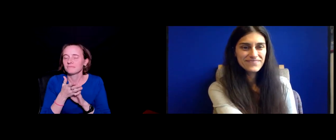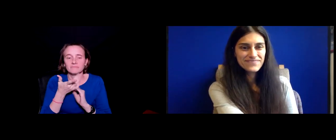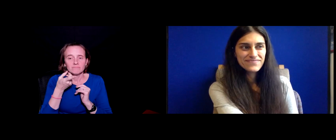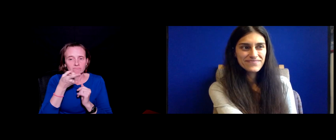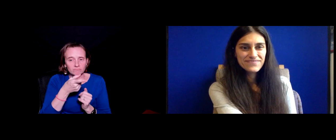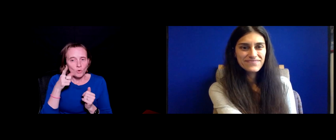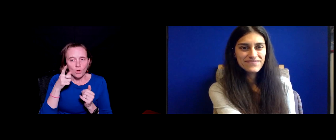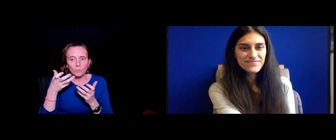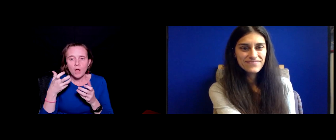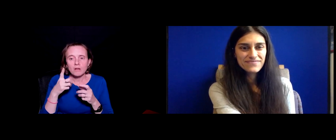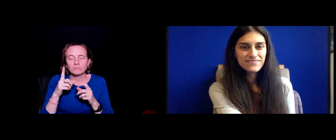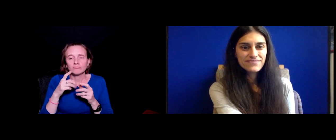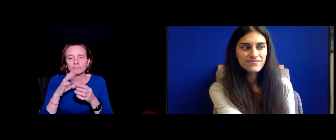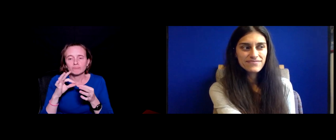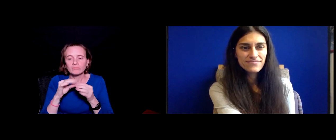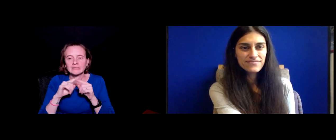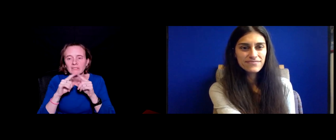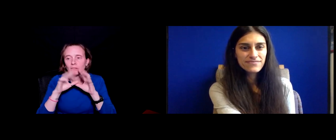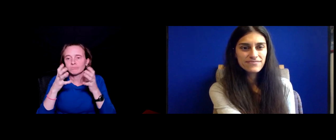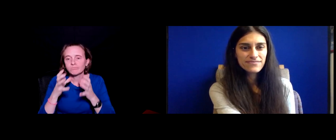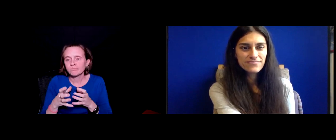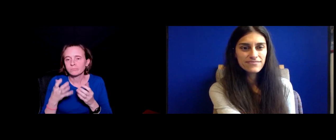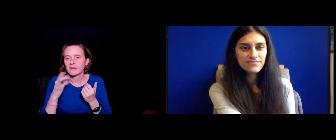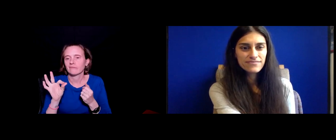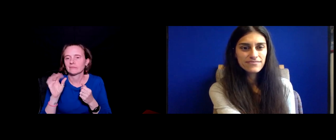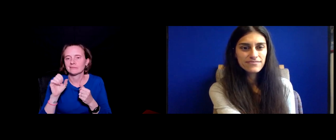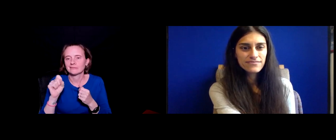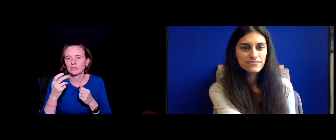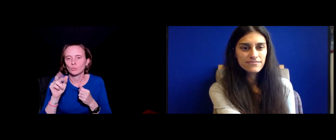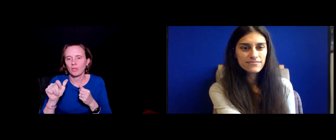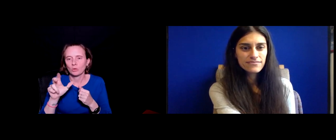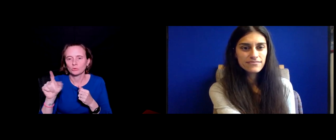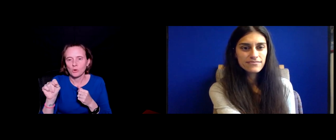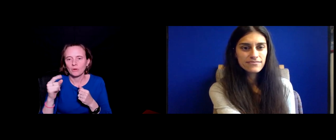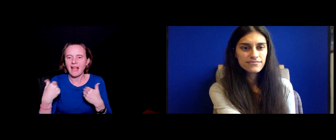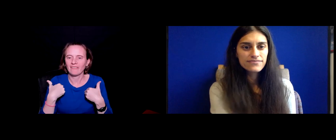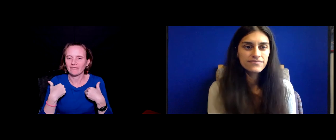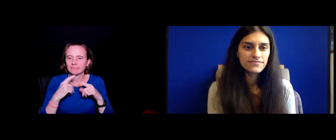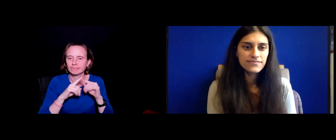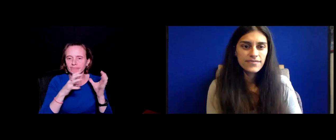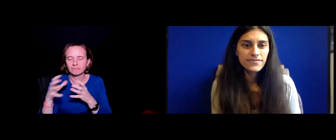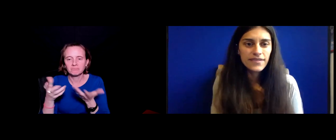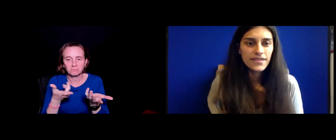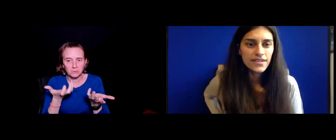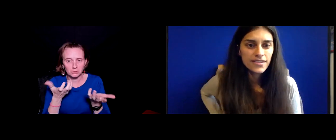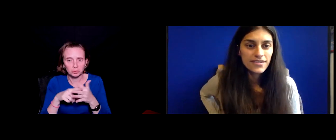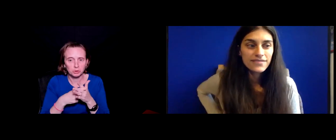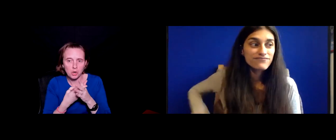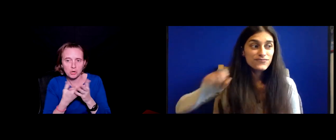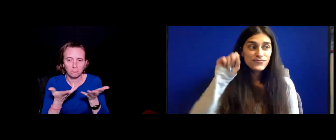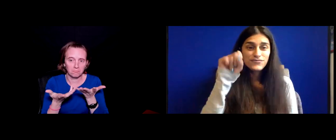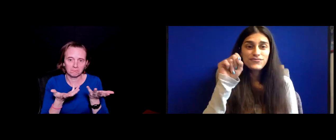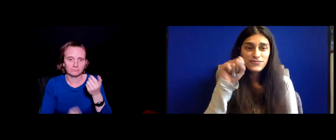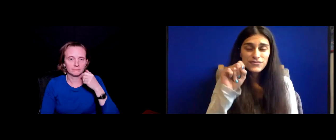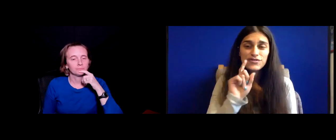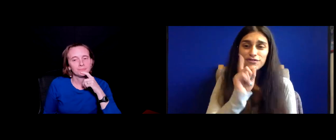Really nice way to start our evening tonight. Laura, do you want to talk about the different categories of sexual assault for this awareness month?